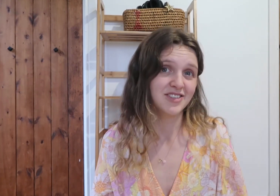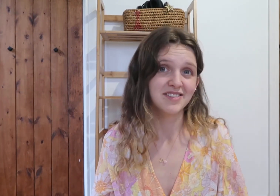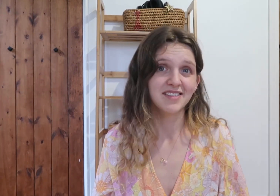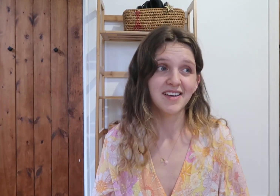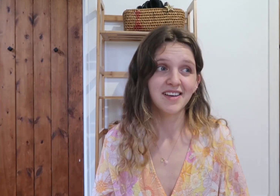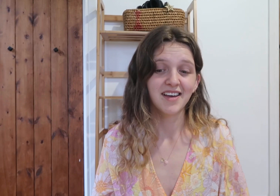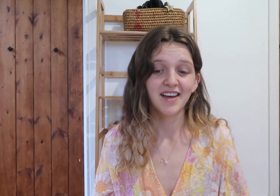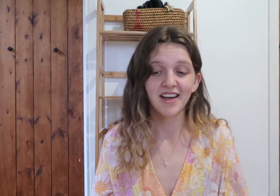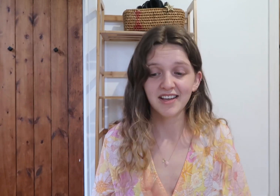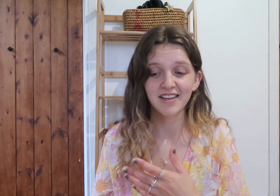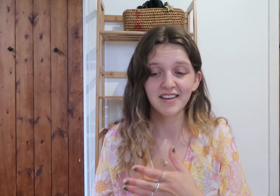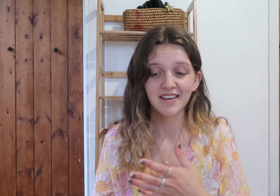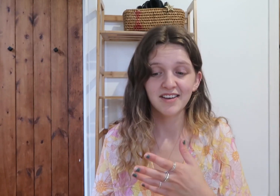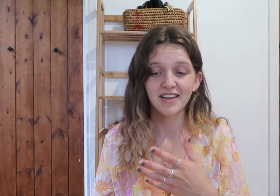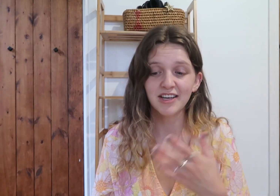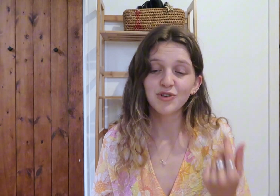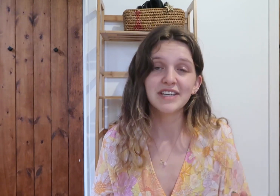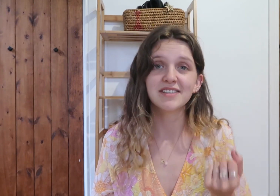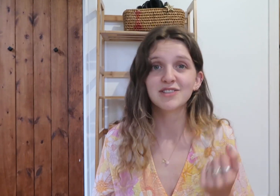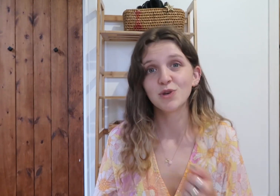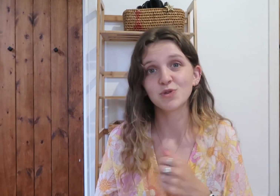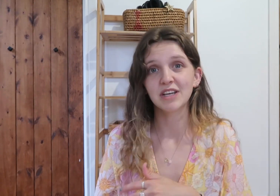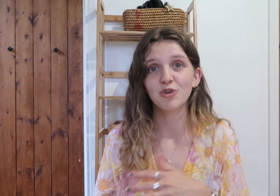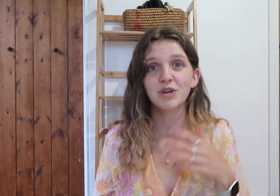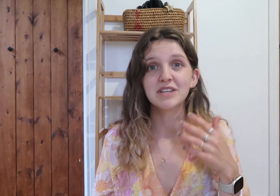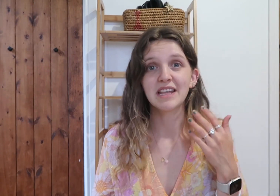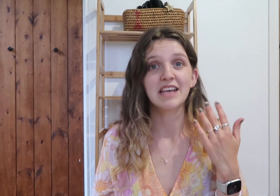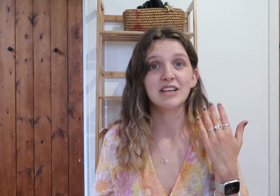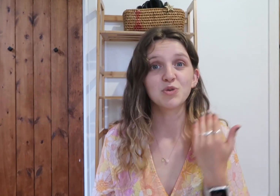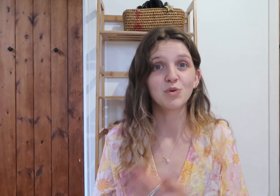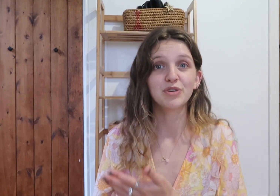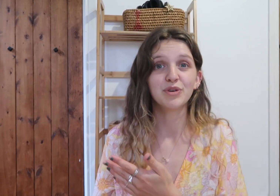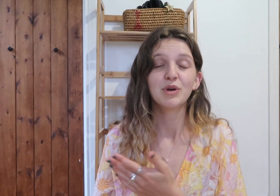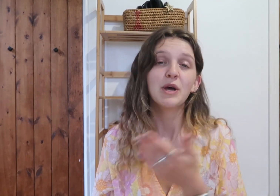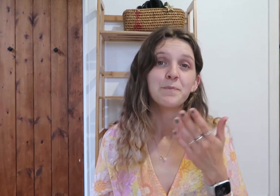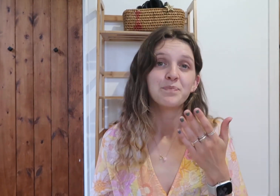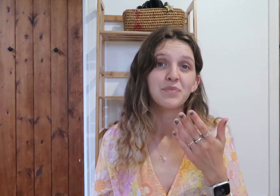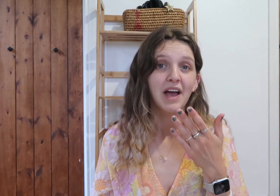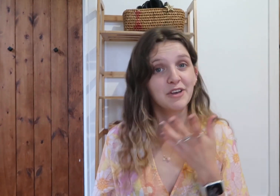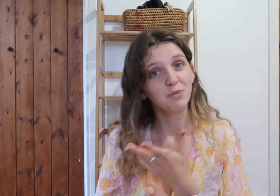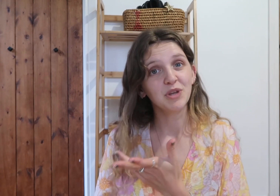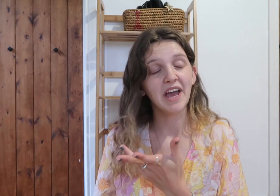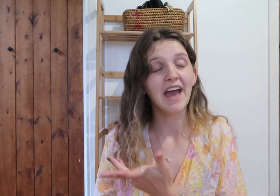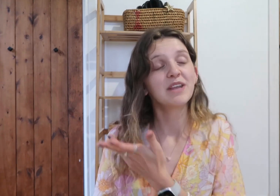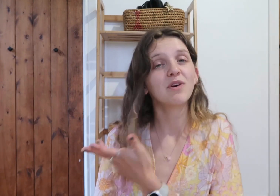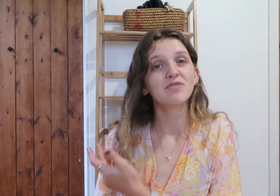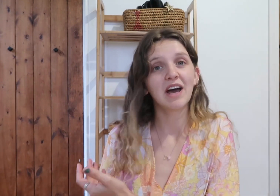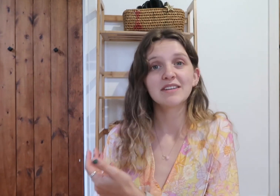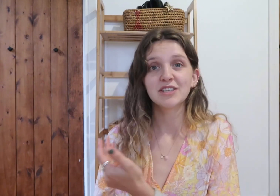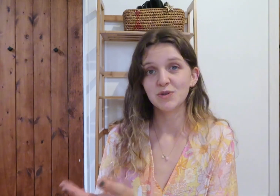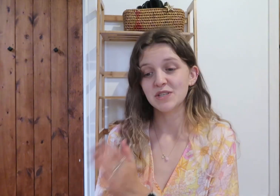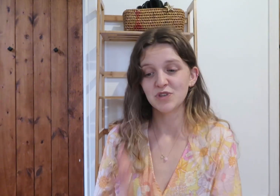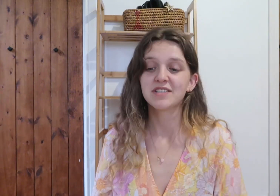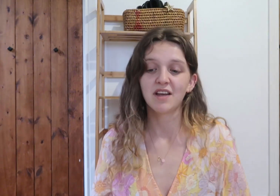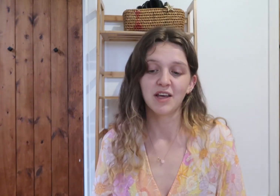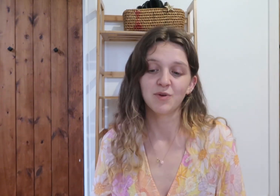just a increase in social skill, because he can talk to and communicate anyone that uses British Sign